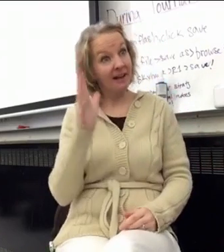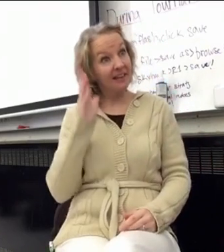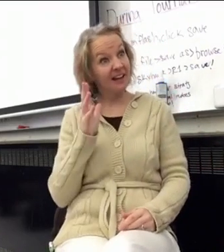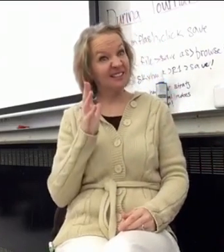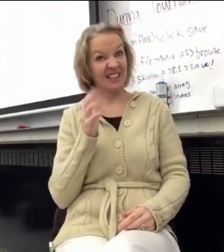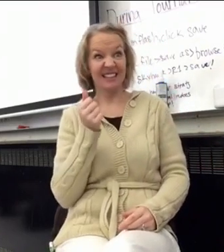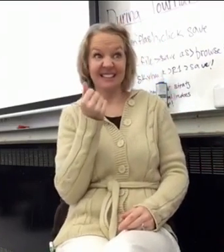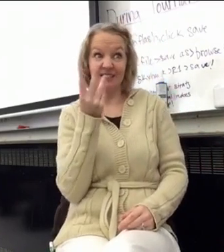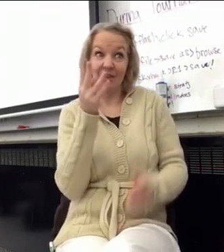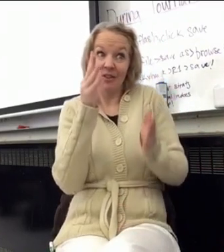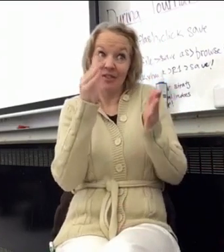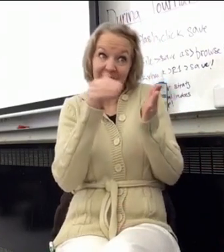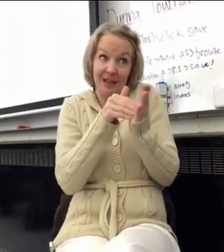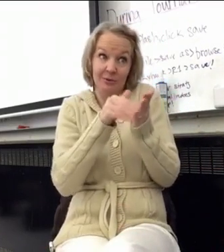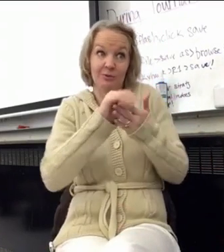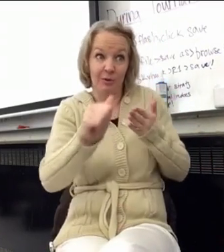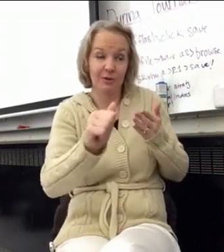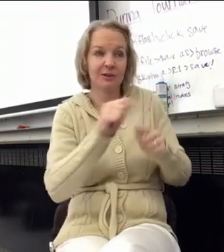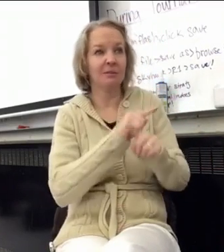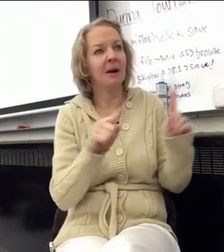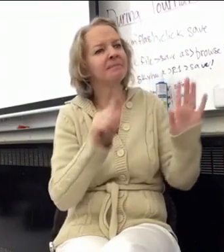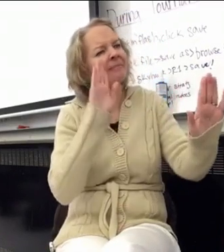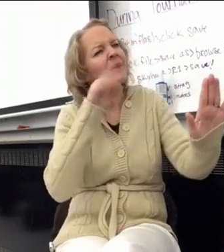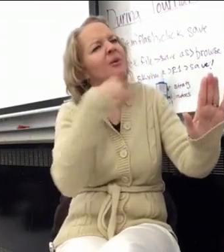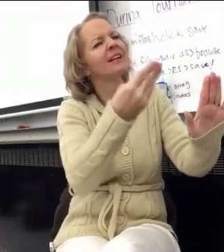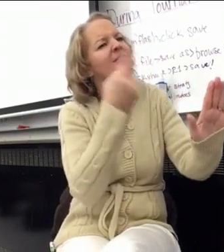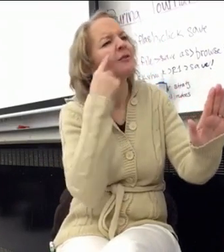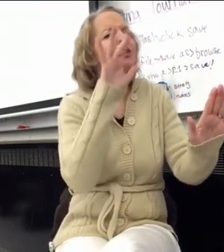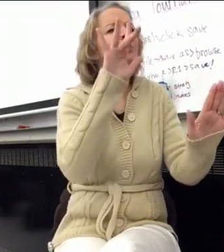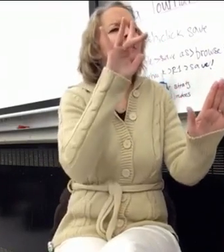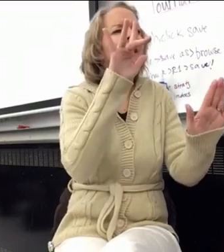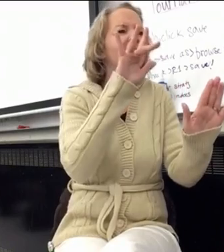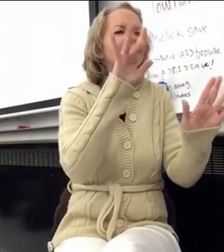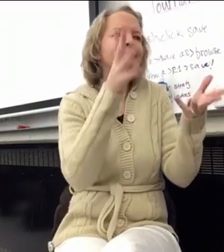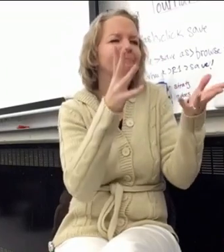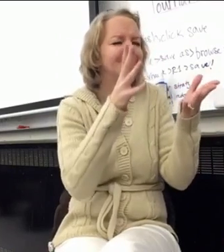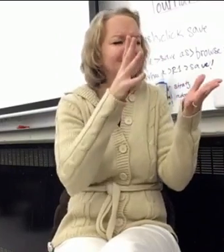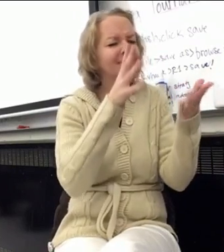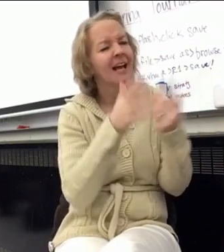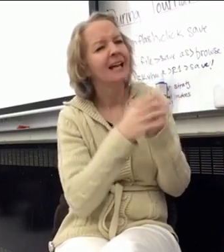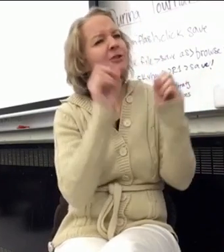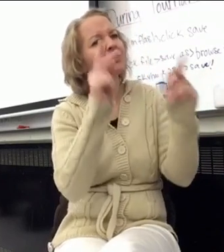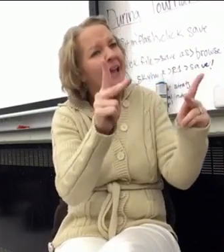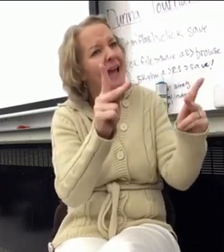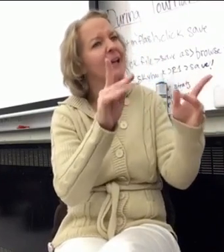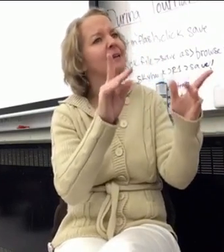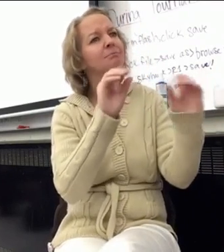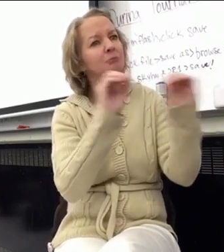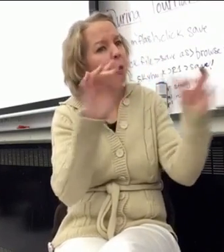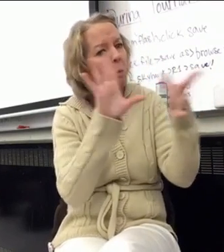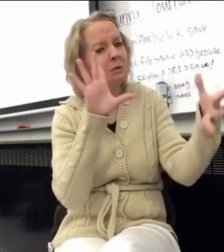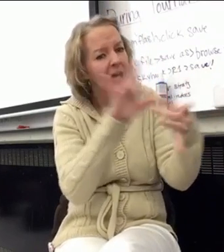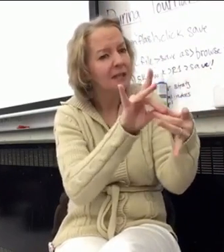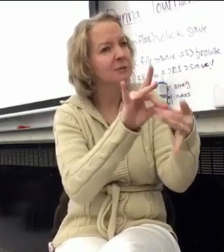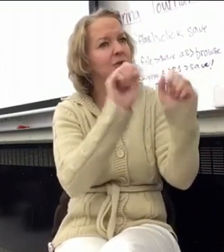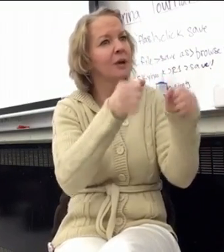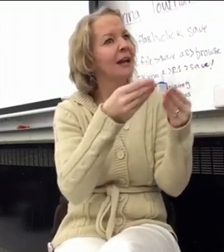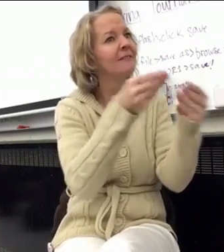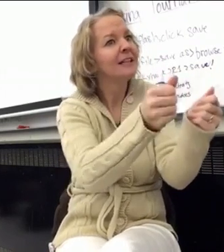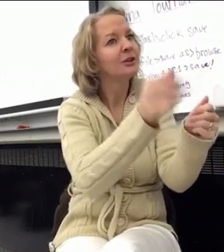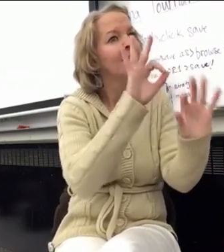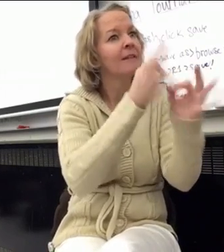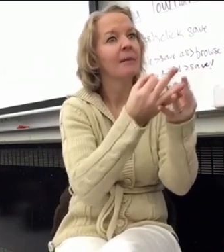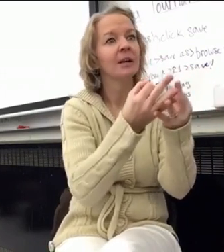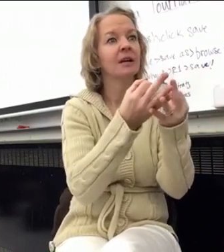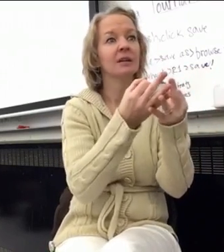several $1,000s. And you can have this land for $25, no strings attached. You can finally feed your family and become rich. How likely